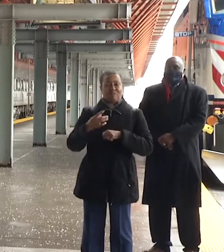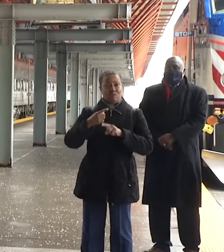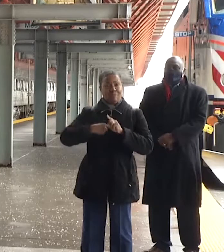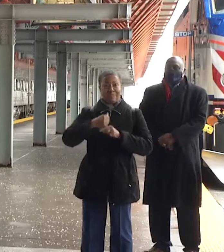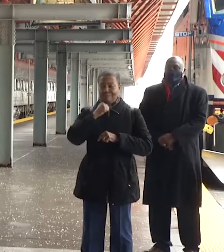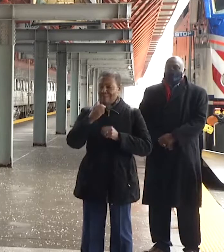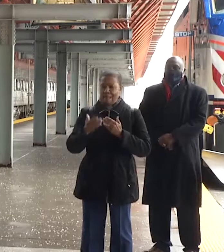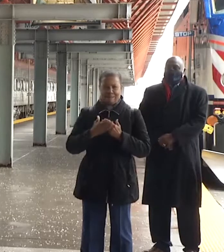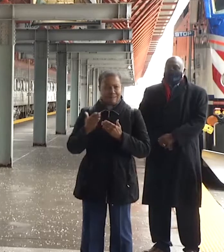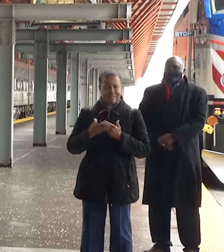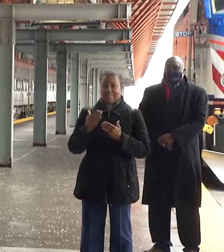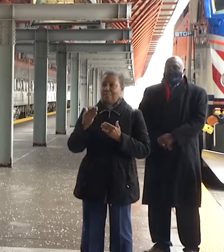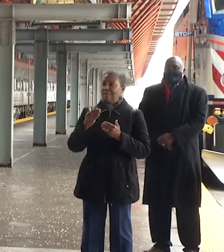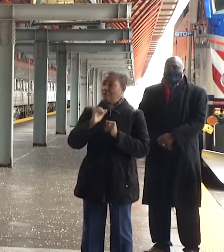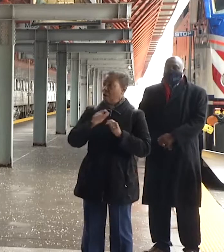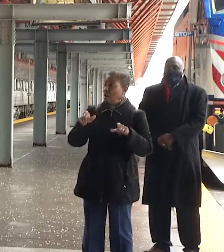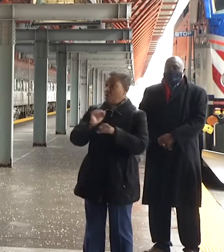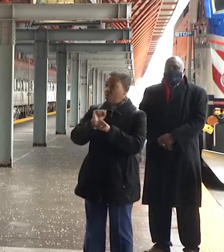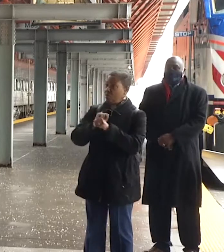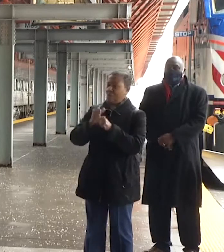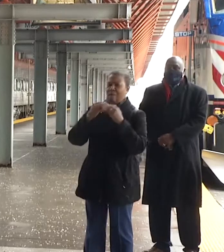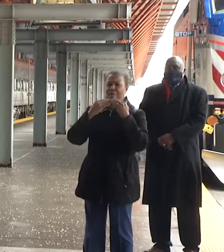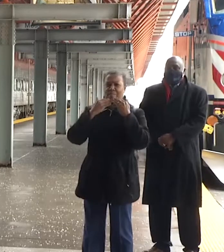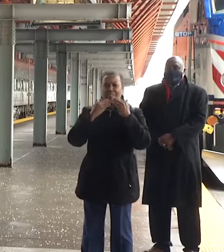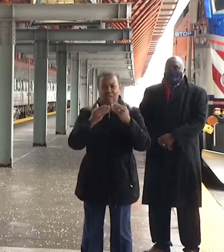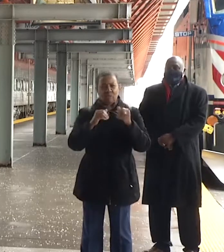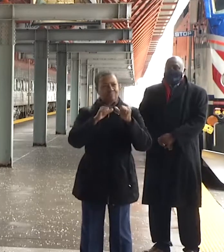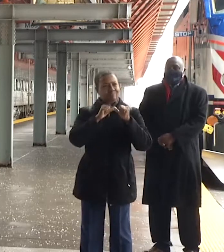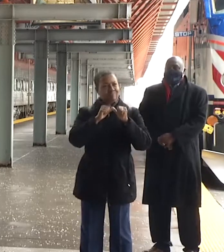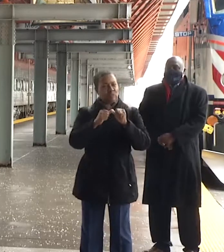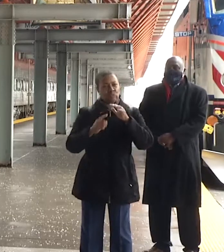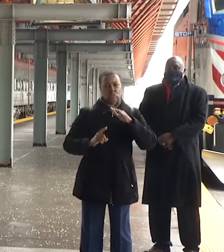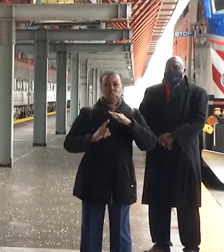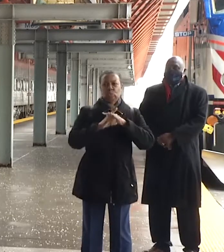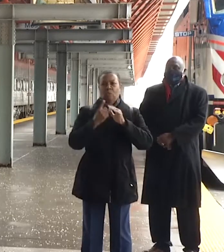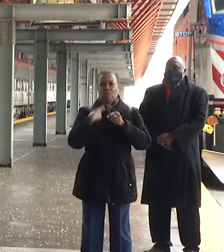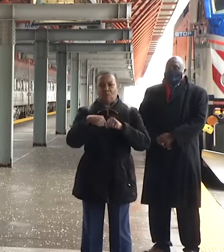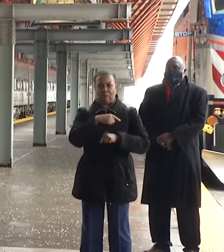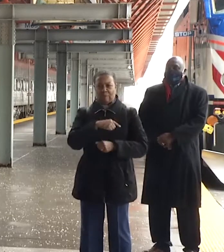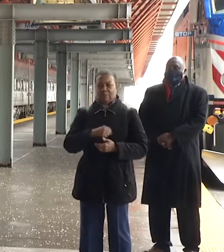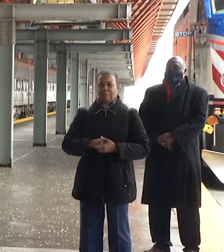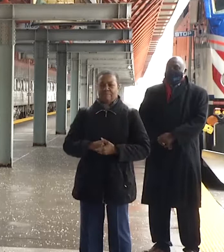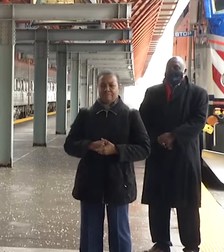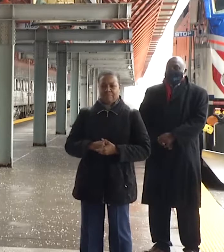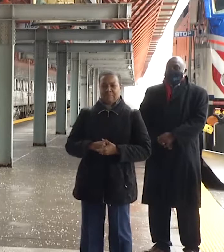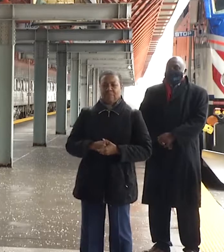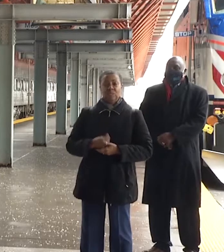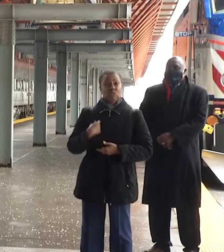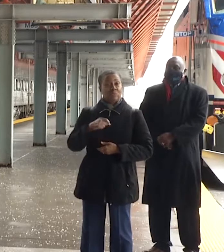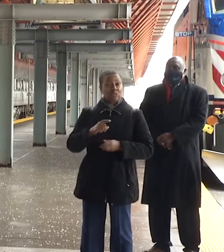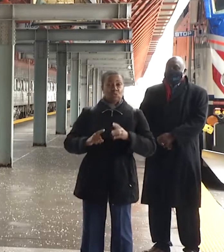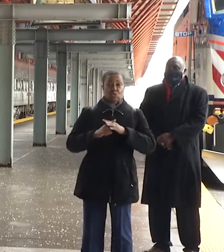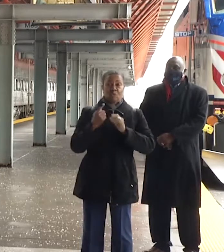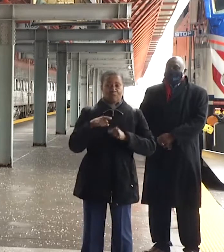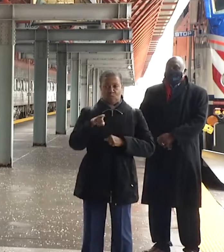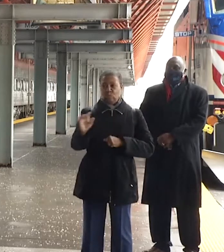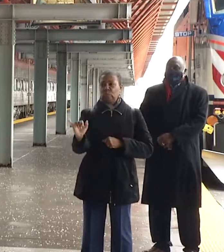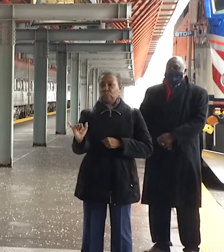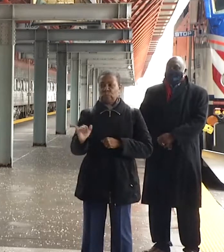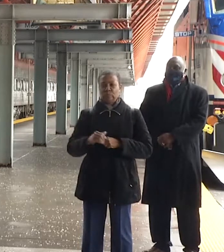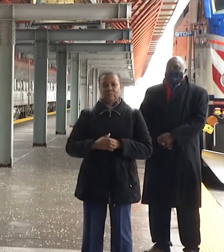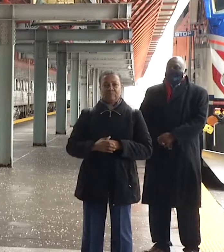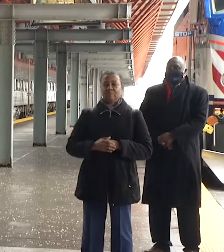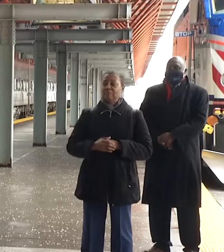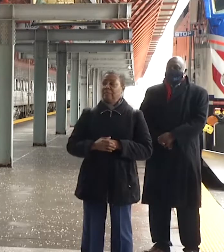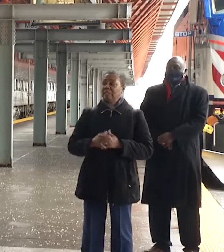thankful for each and every one of you who've continued to show up for us. So let us show up for you.